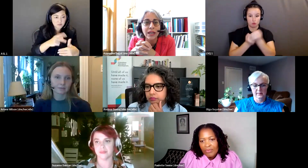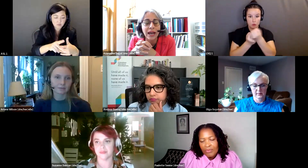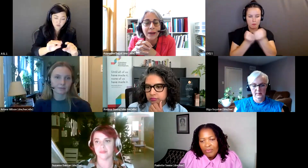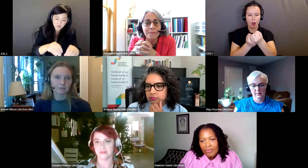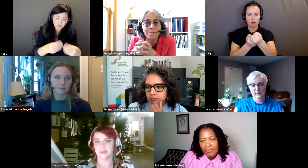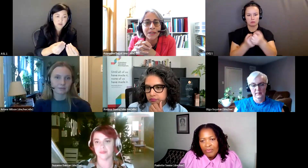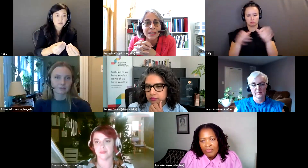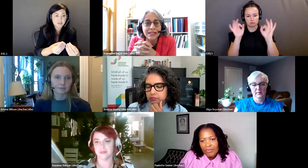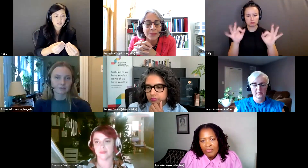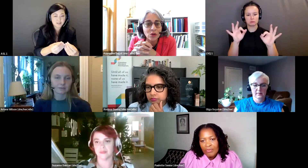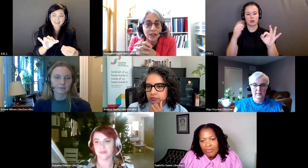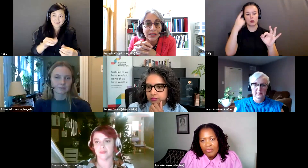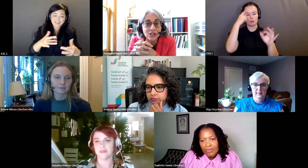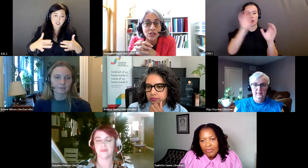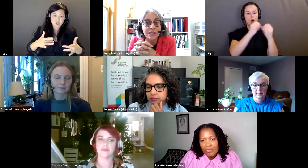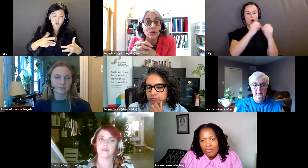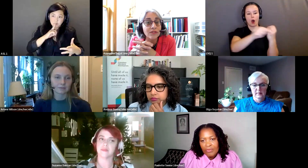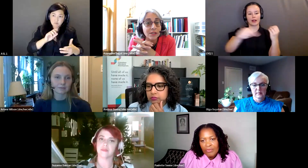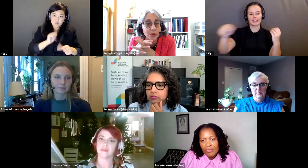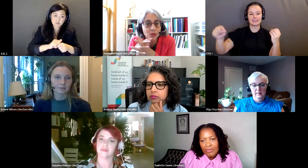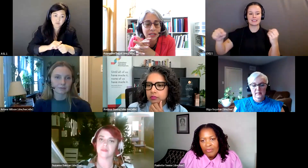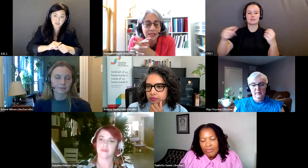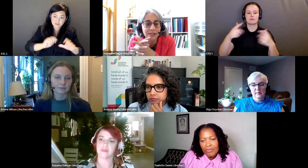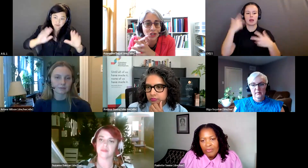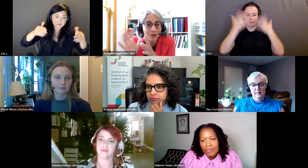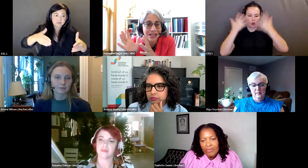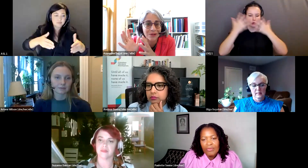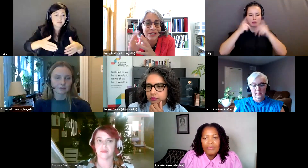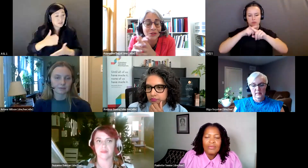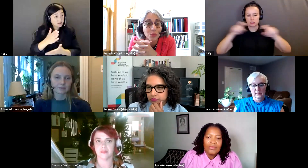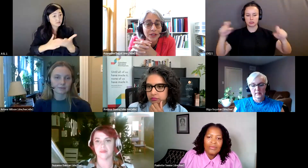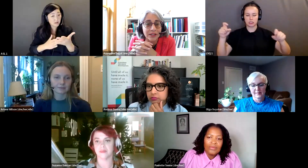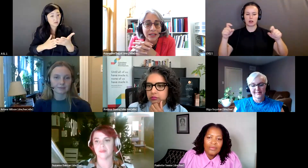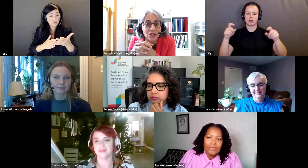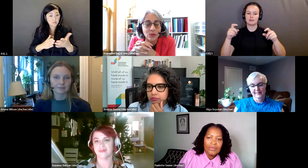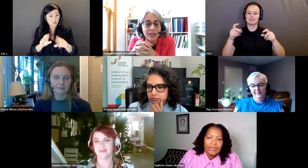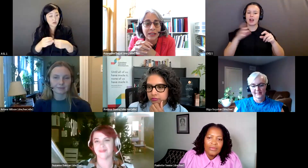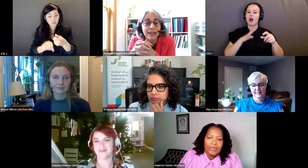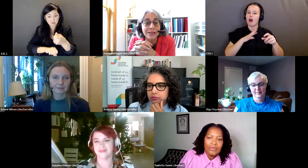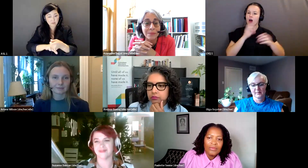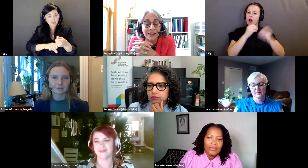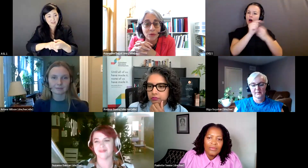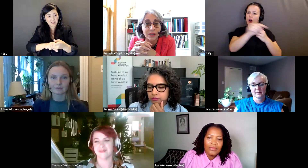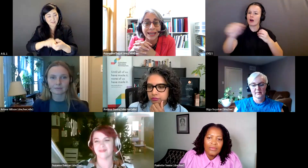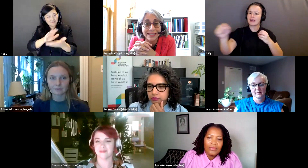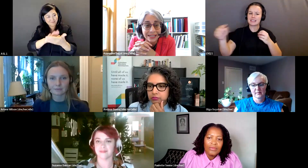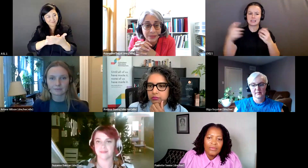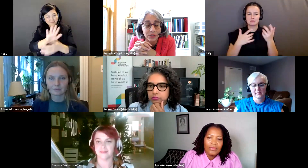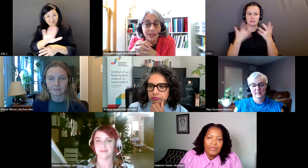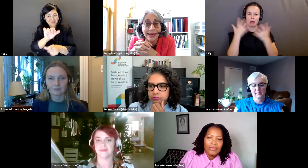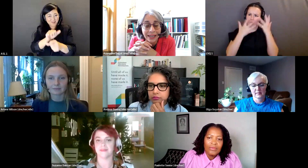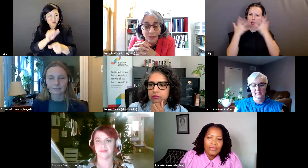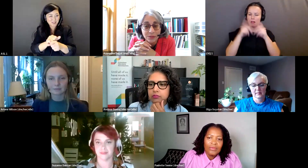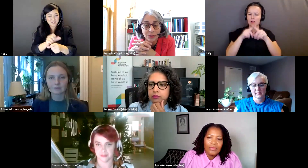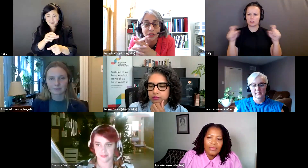So some of the organizations that we've supported, shout out to the work that they're doing to make their work